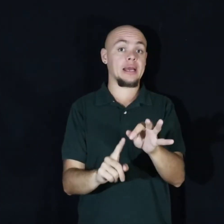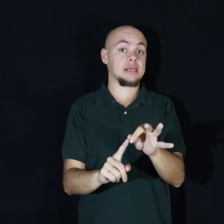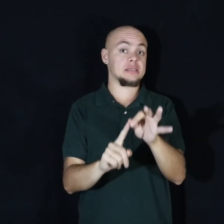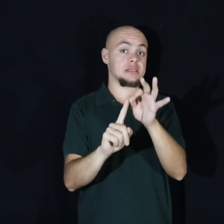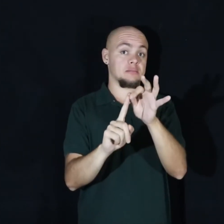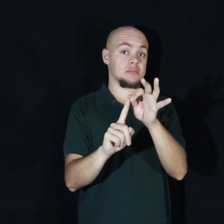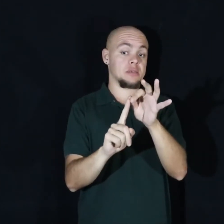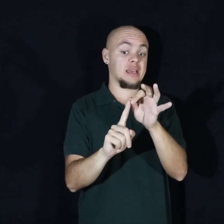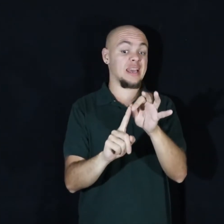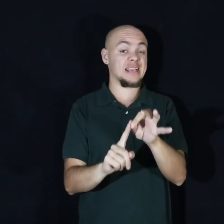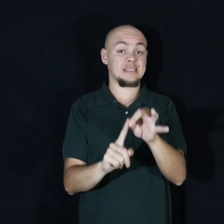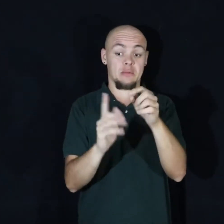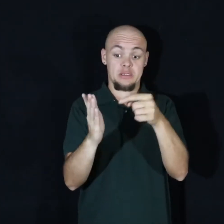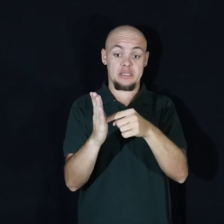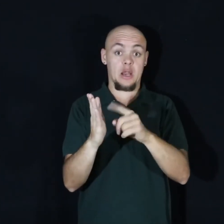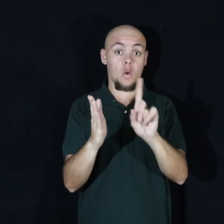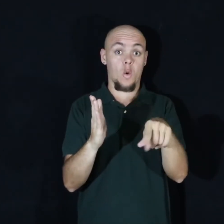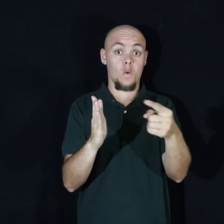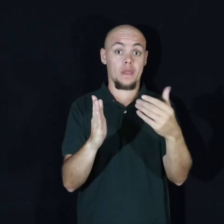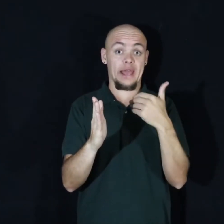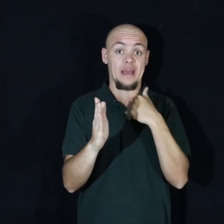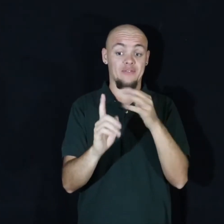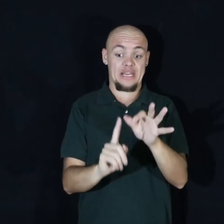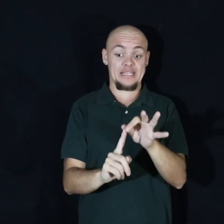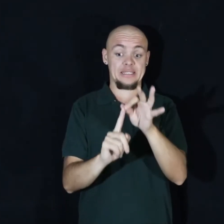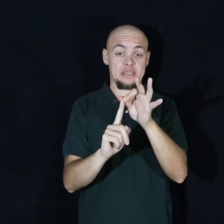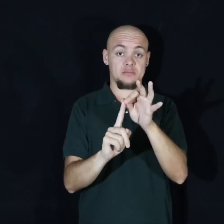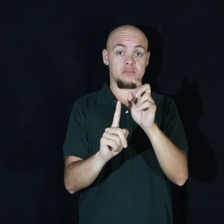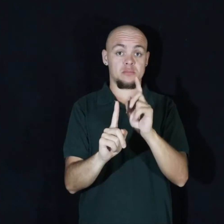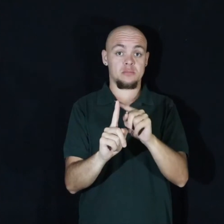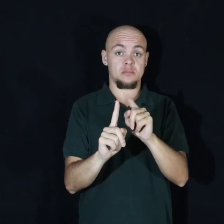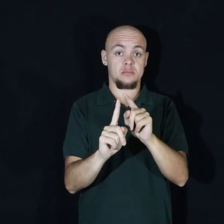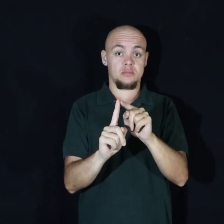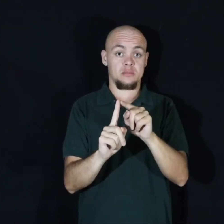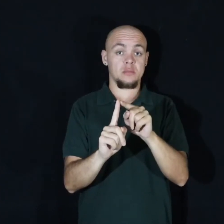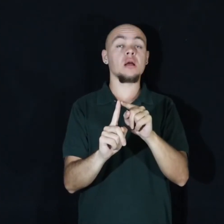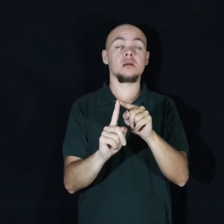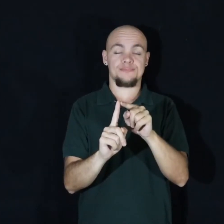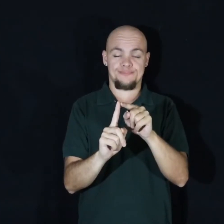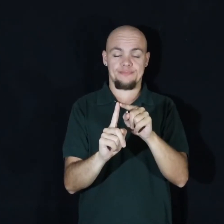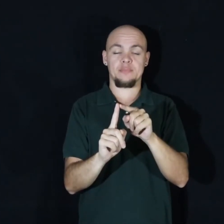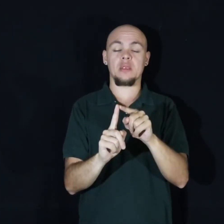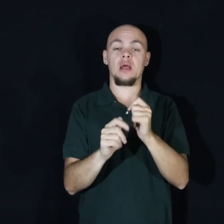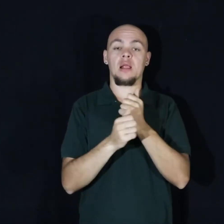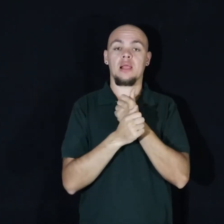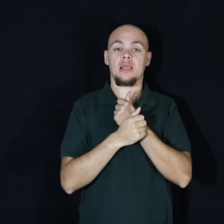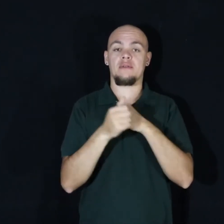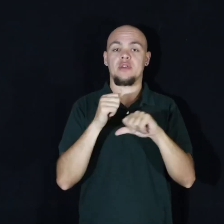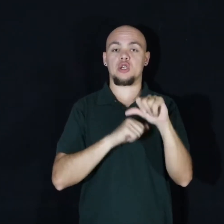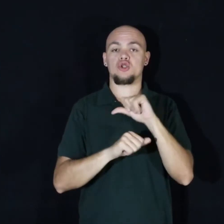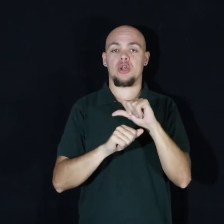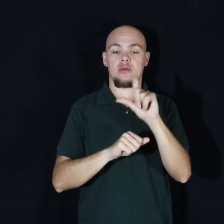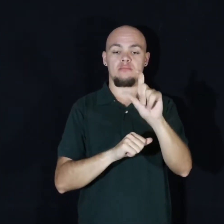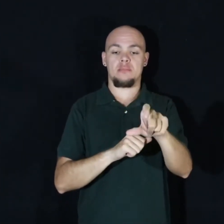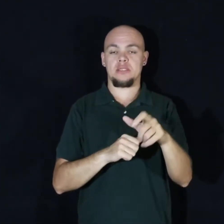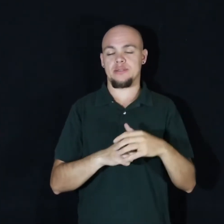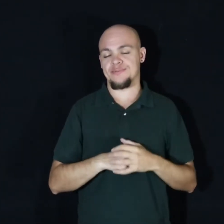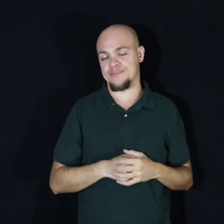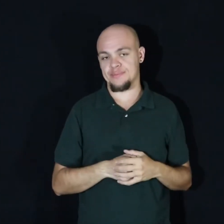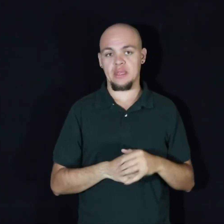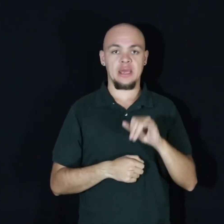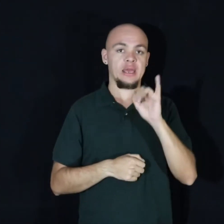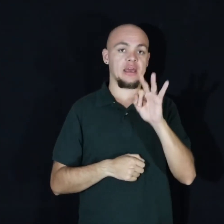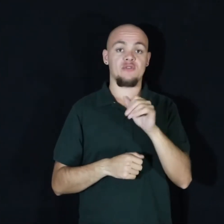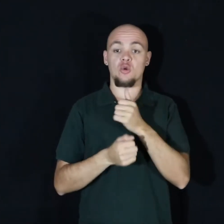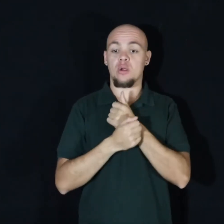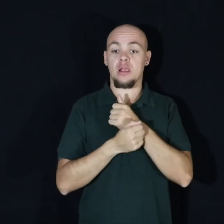remain outstanding except, this is the only debt that I should have, except the continuing debt to love